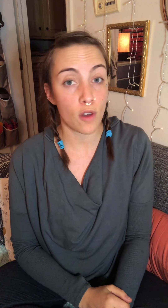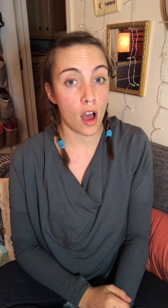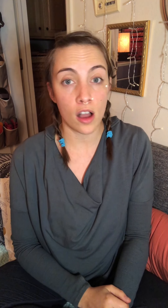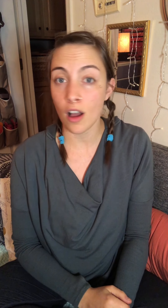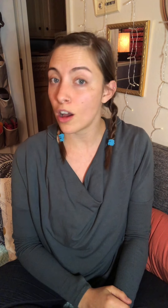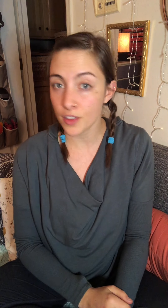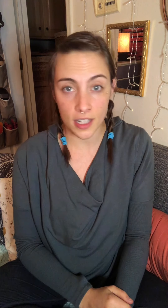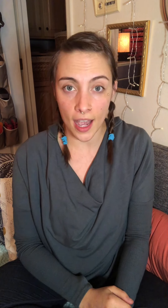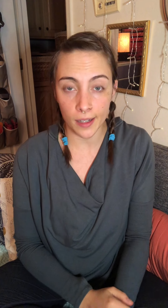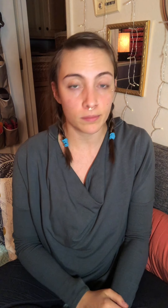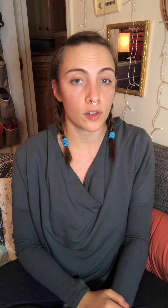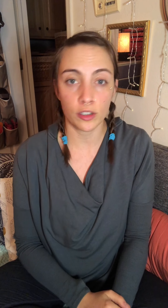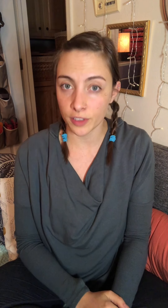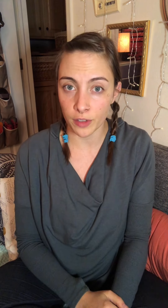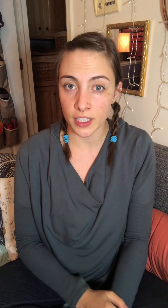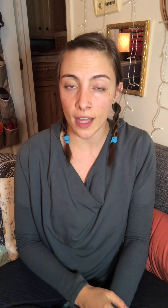wrong all the time, over and over again,